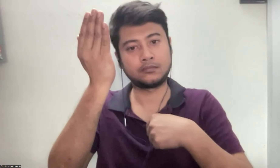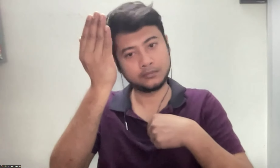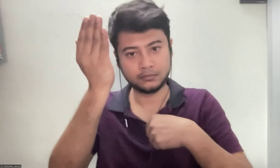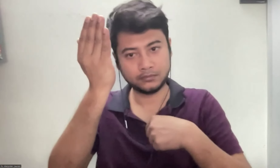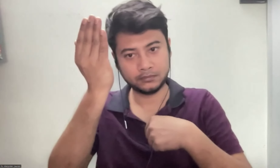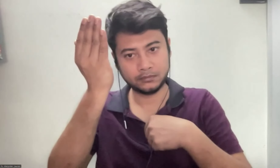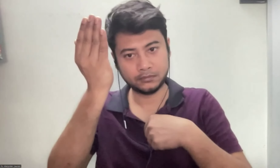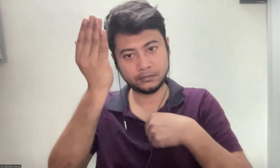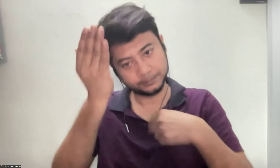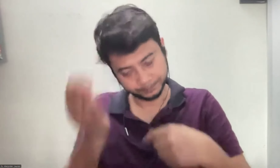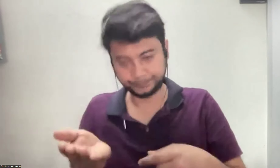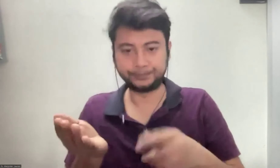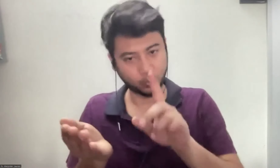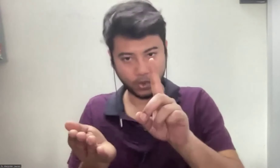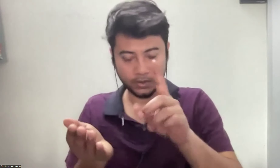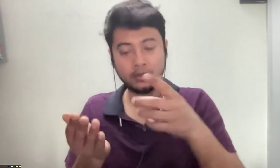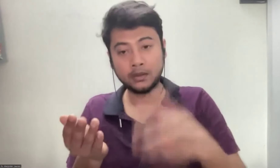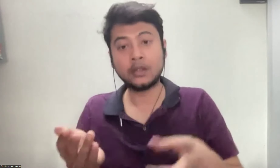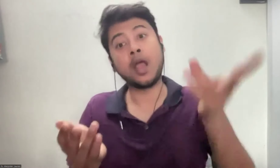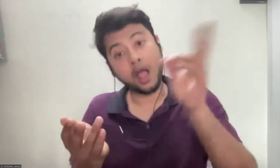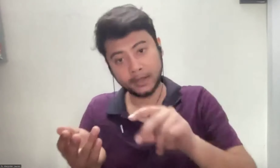Okay, now again you take water.